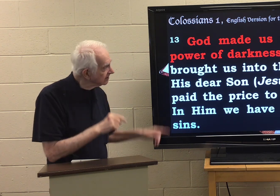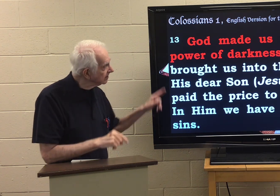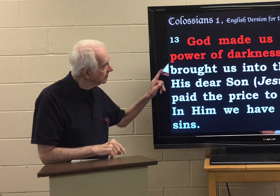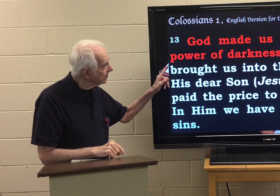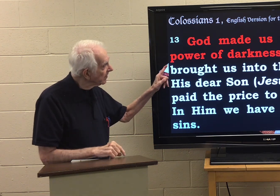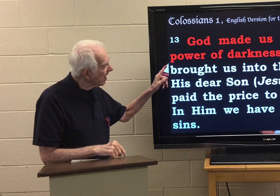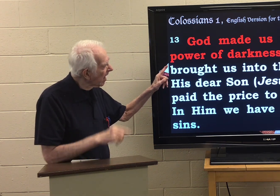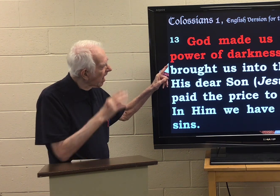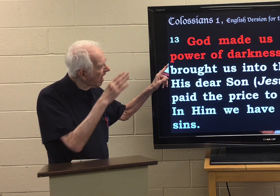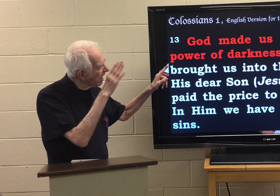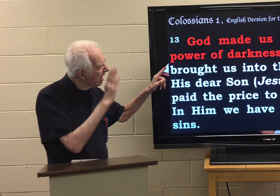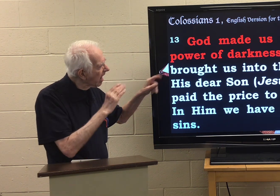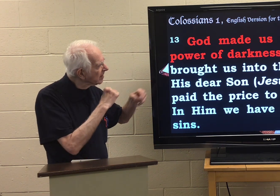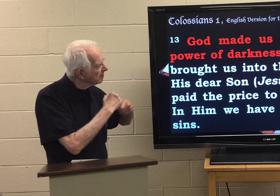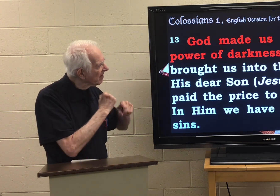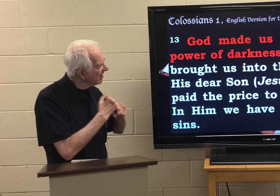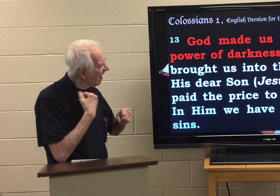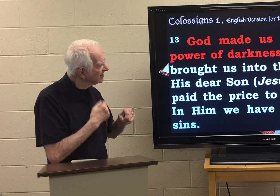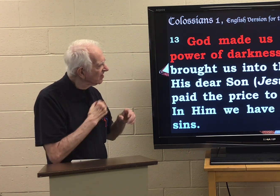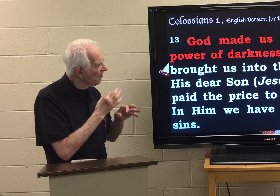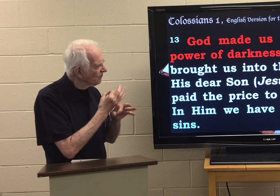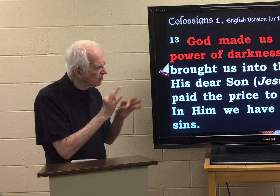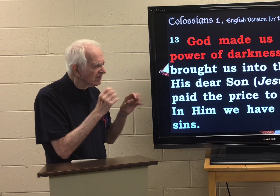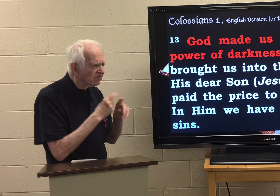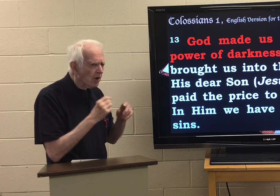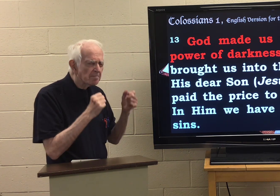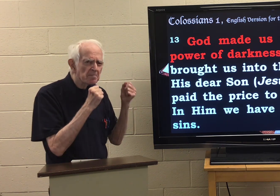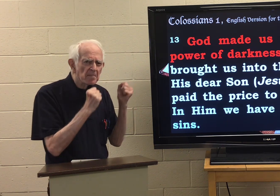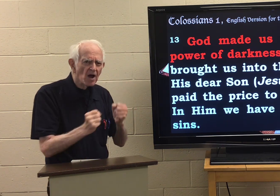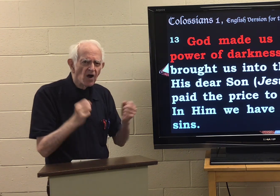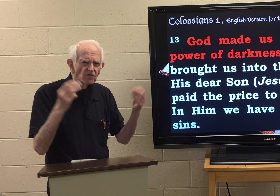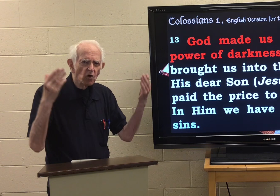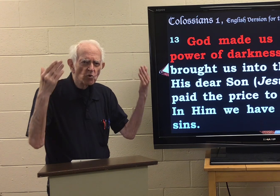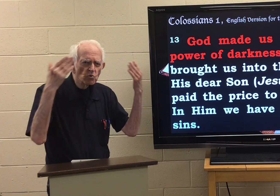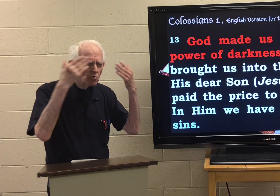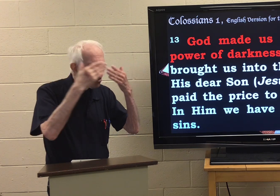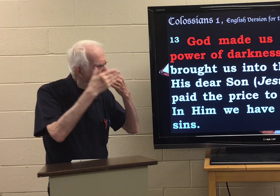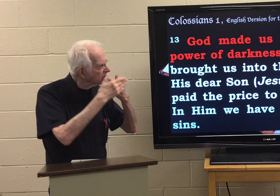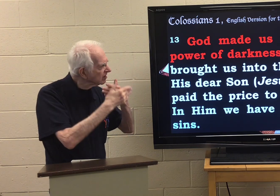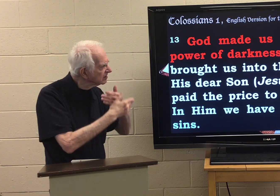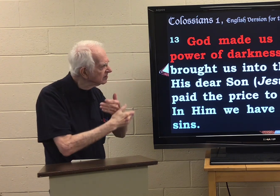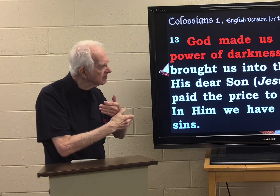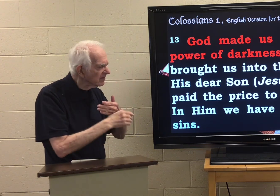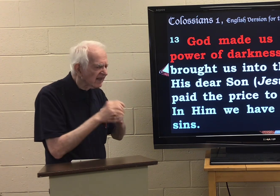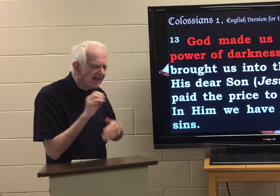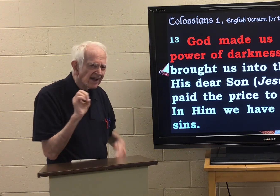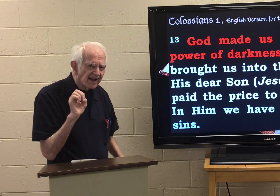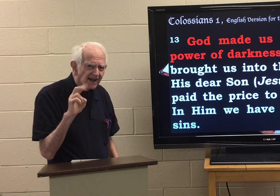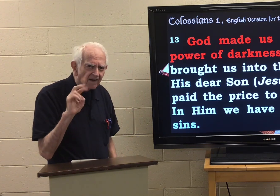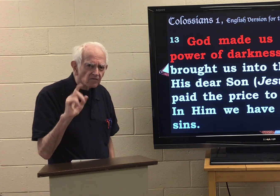says, God made us free from the power of darkness or